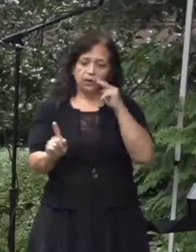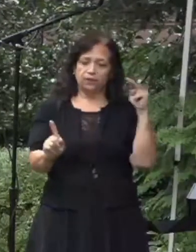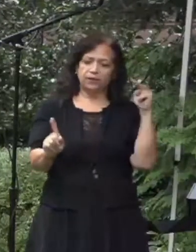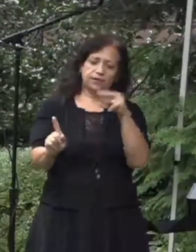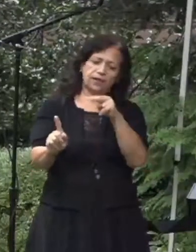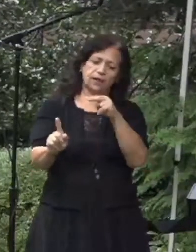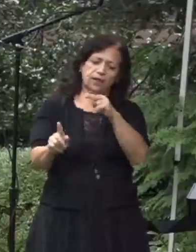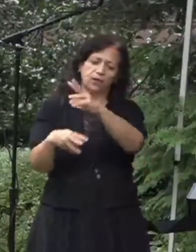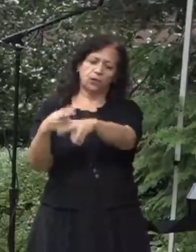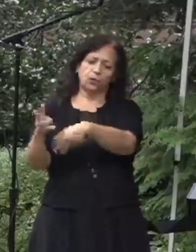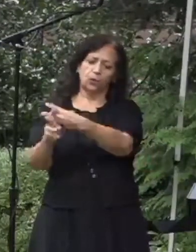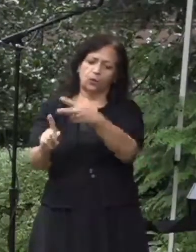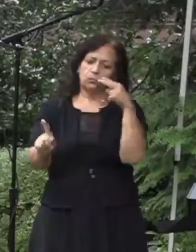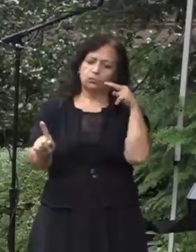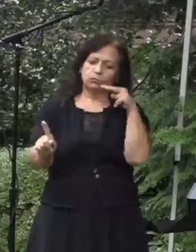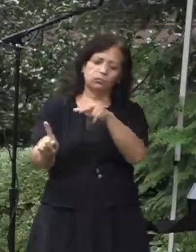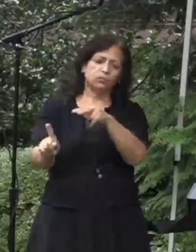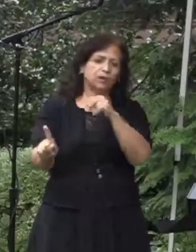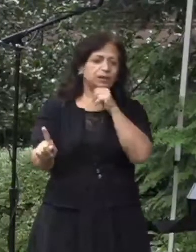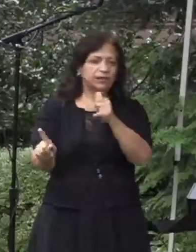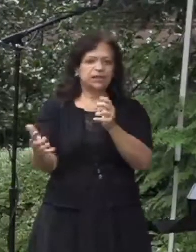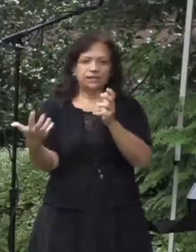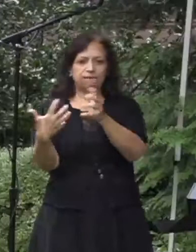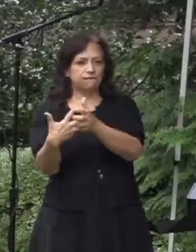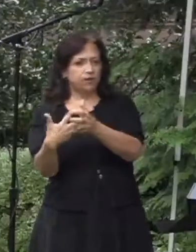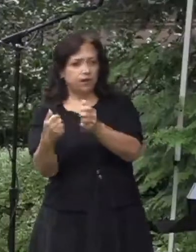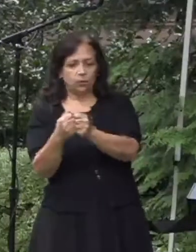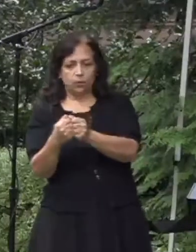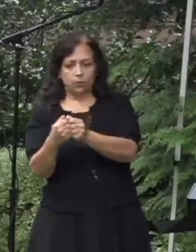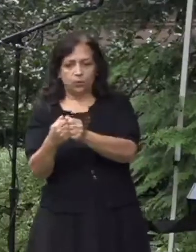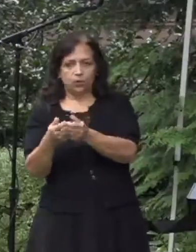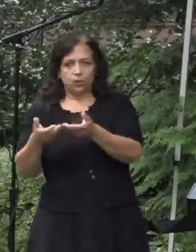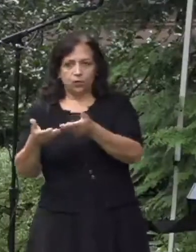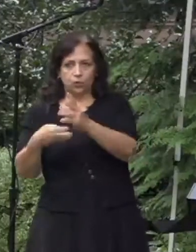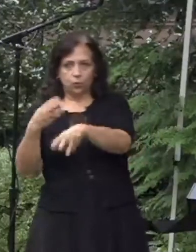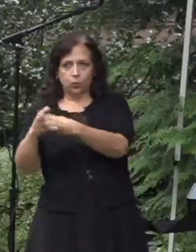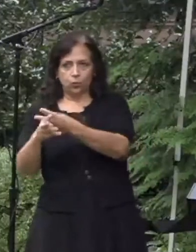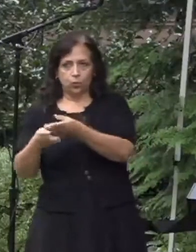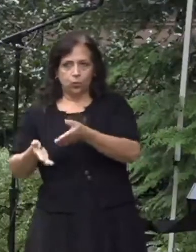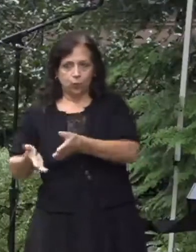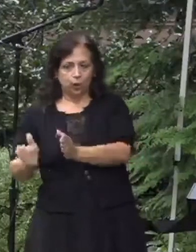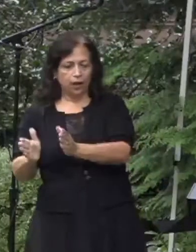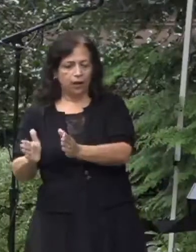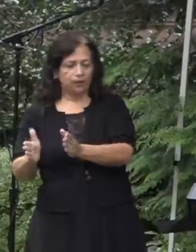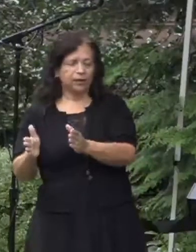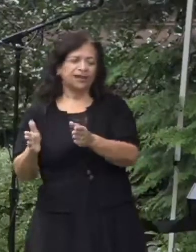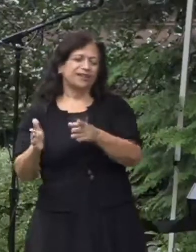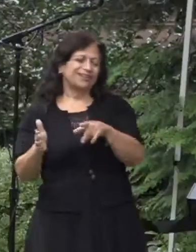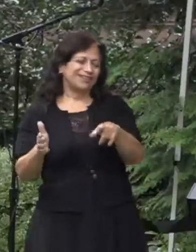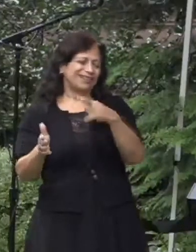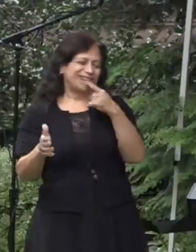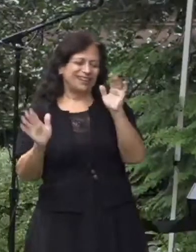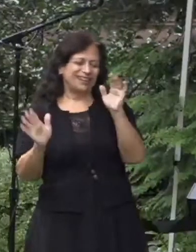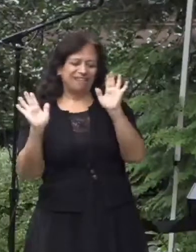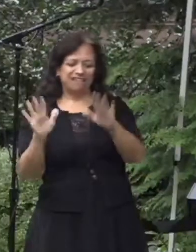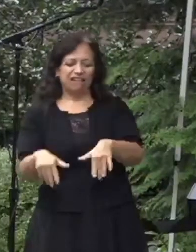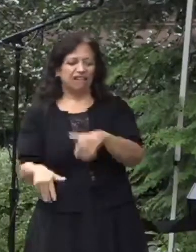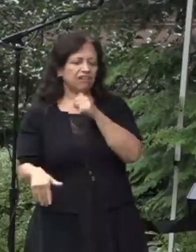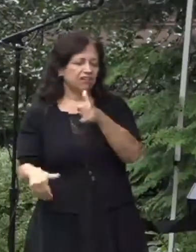seeing the world doesn't ascribe to the ways of the world, which might say, there's no hope